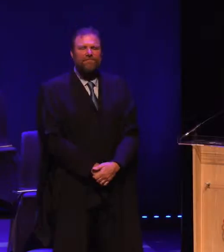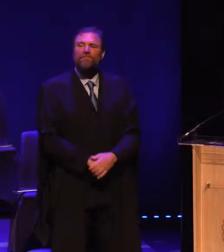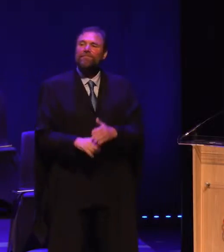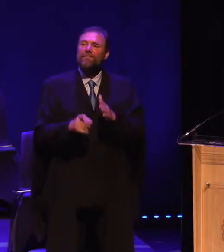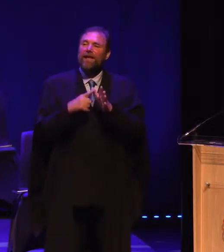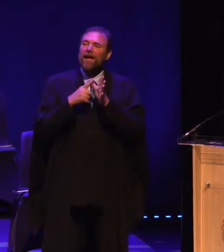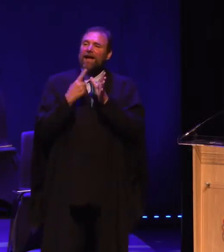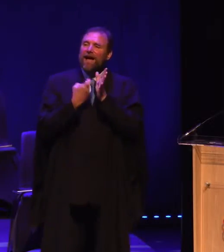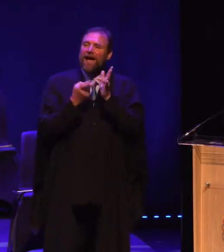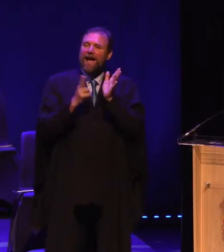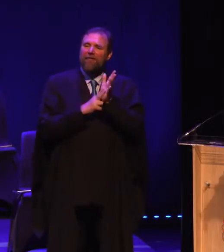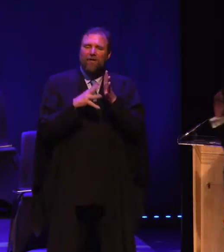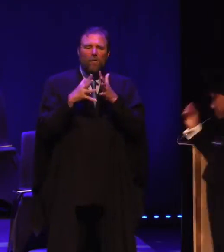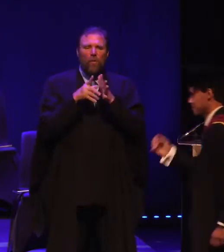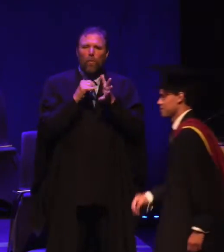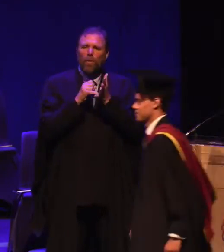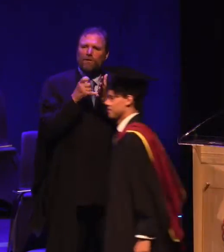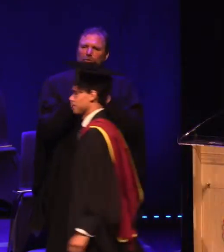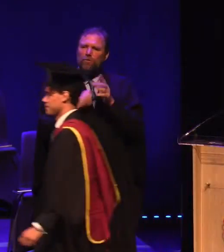Aaron Osuji.